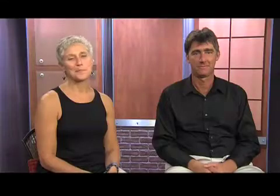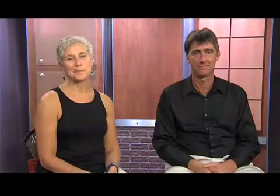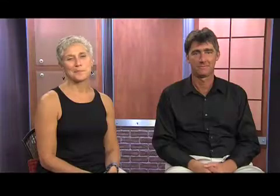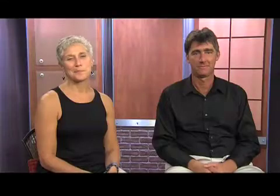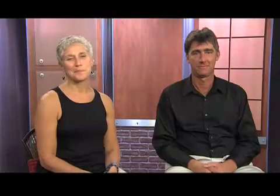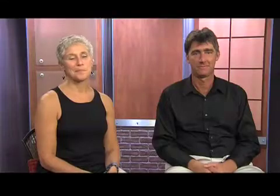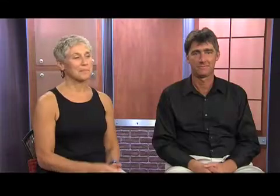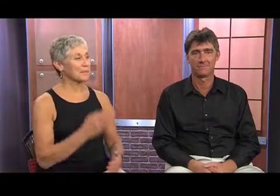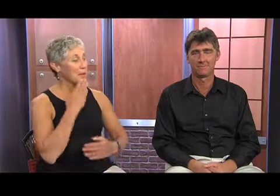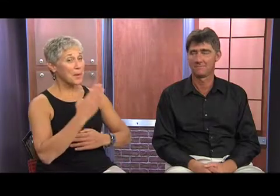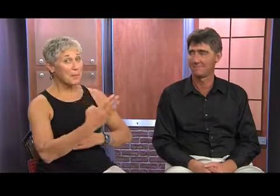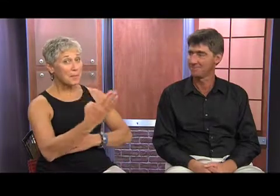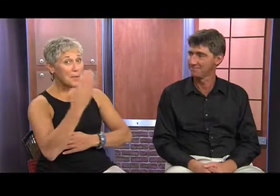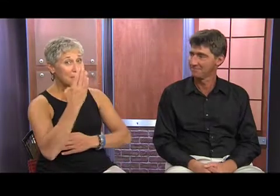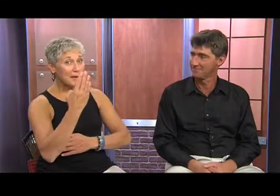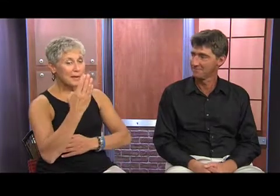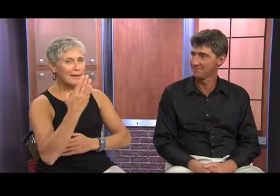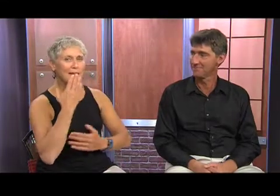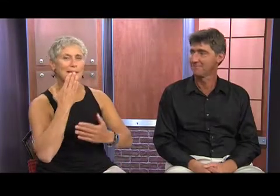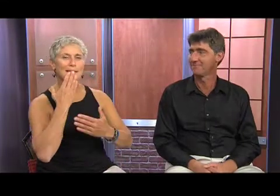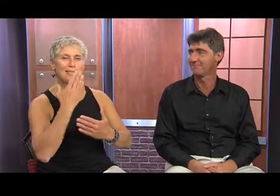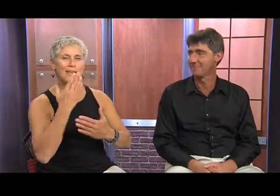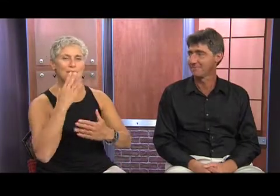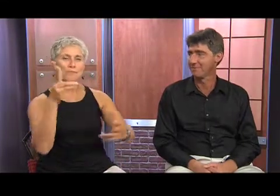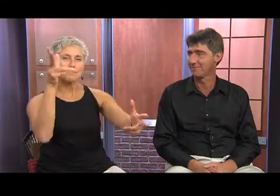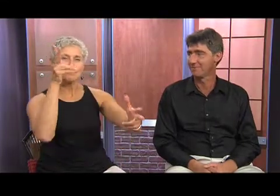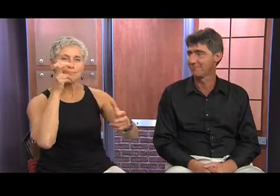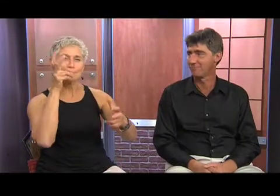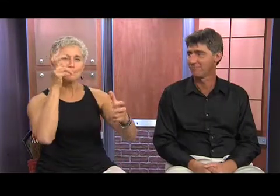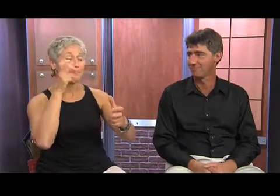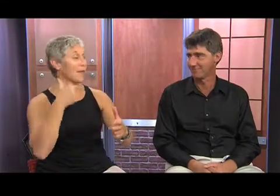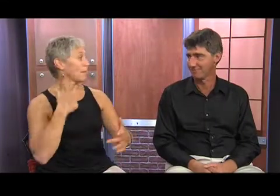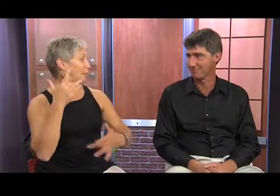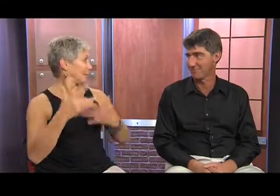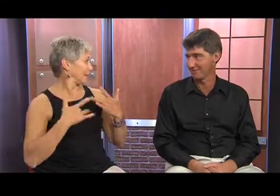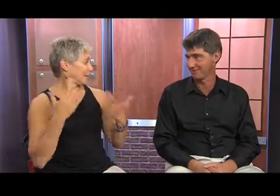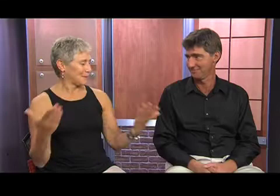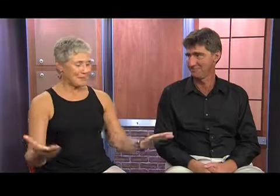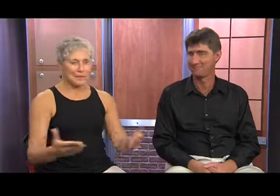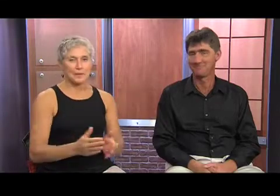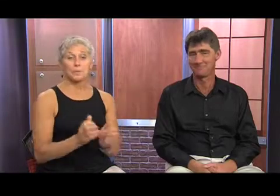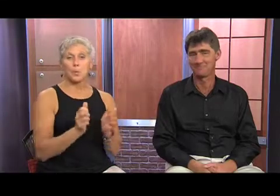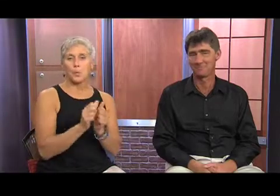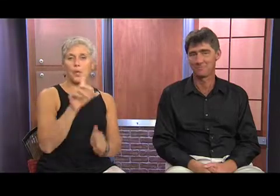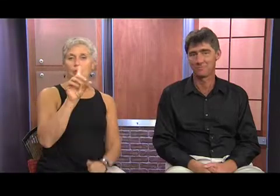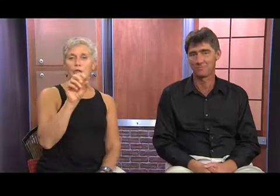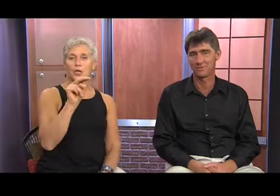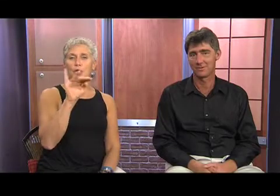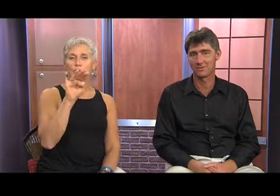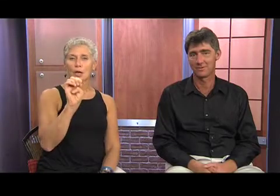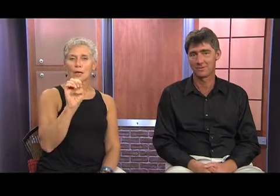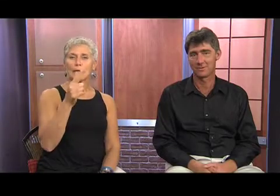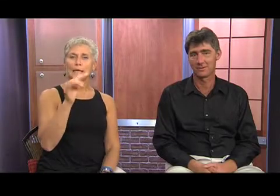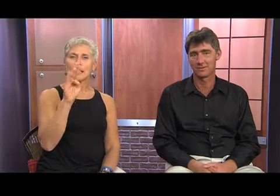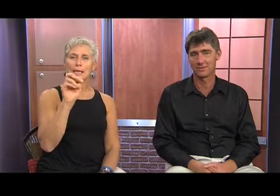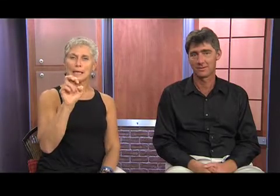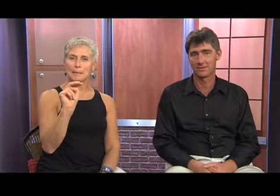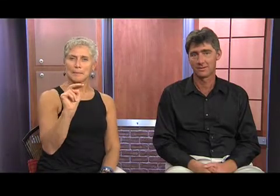Good morning, and thank you for listening. I am very excited to be here with Donnie Gibbons. Donnie is the Director of